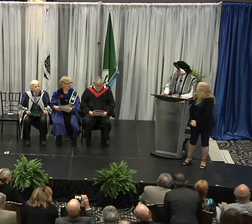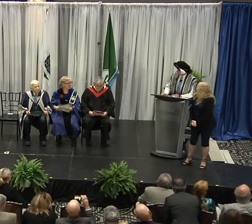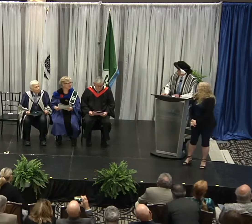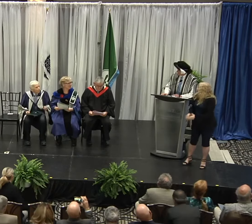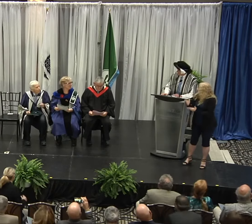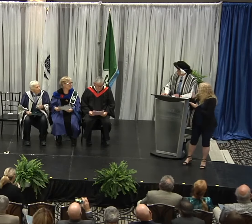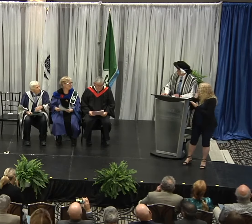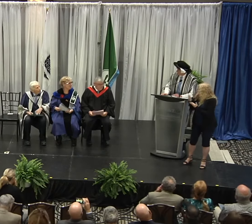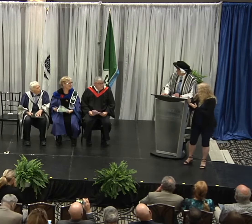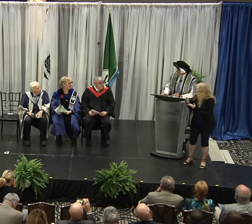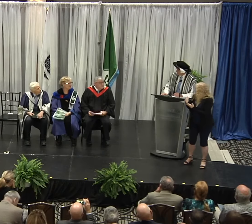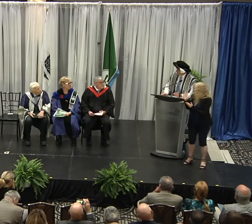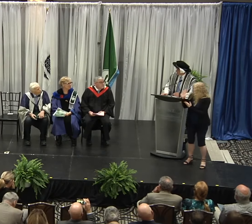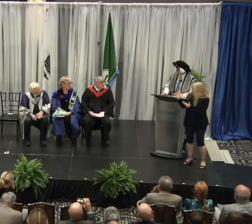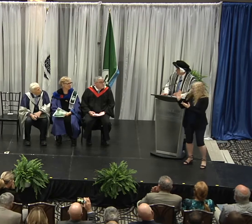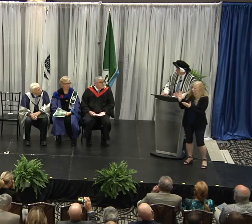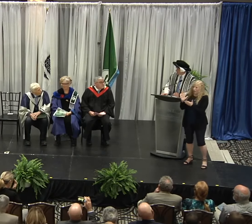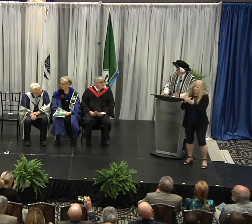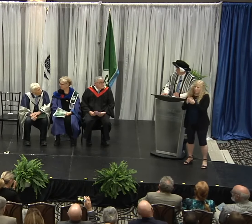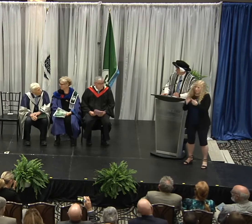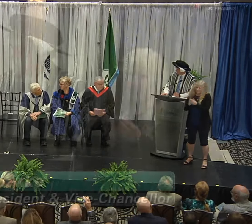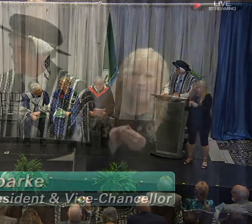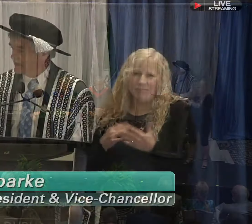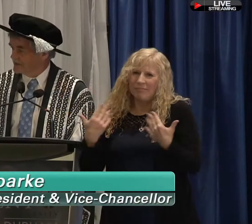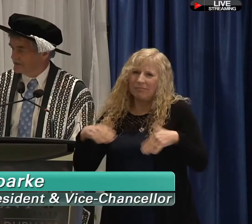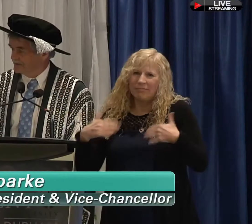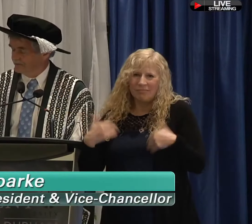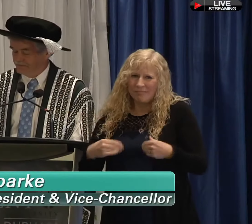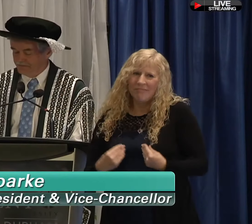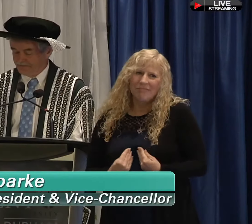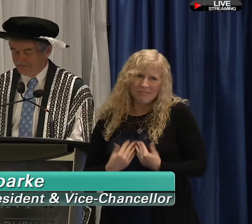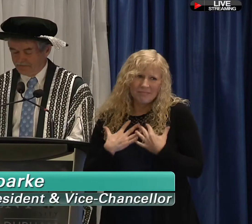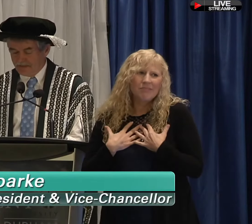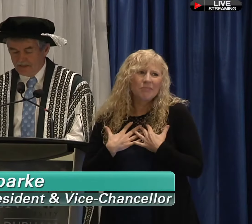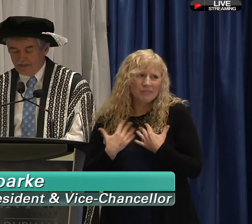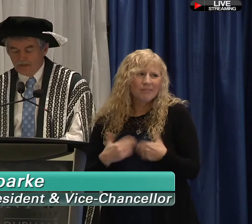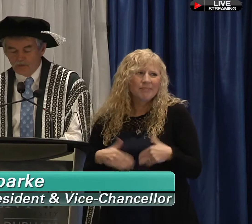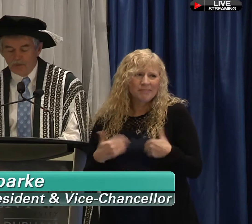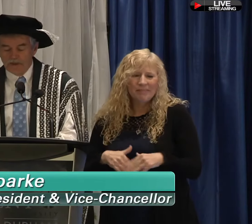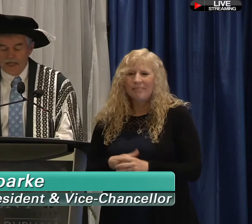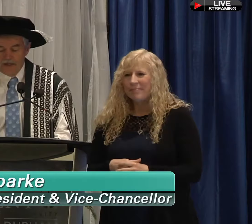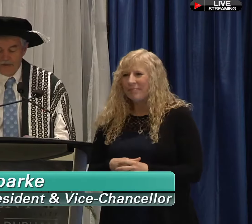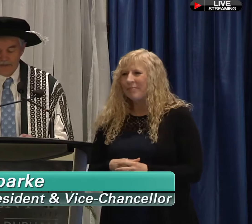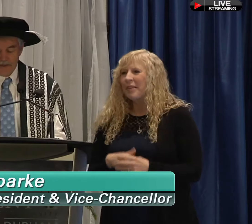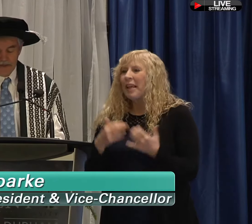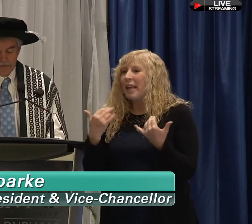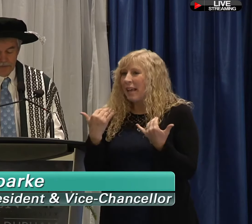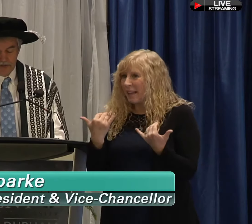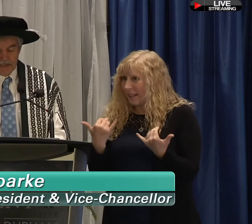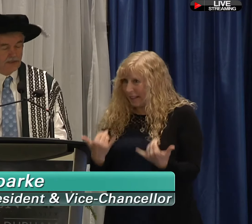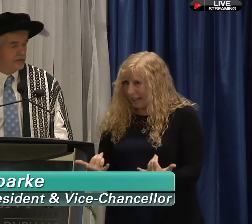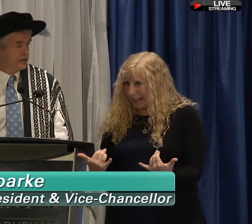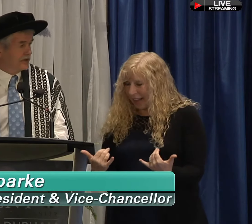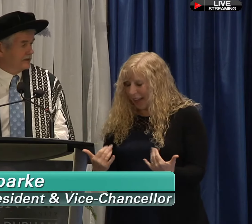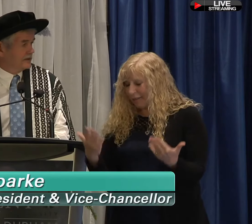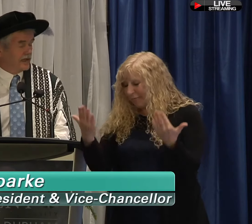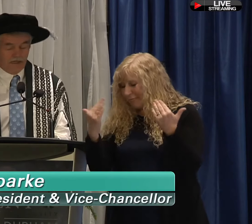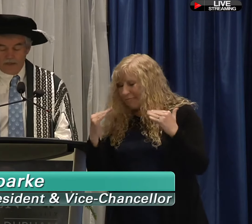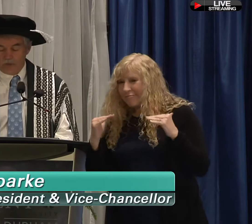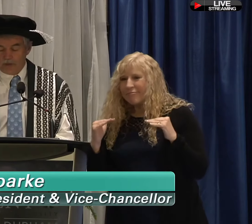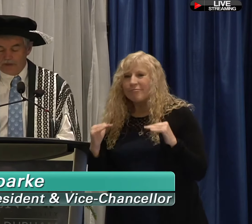Thank you for those profound and inspiring words, Dr. Eisen. We will now proceed to